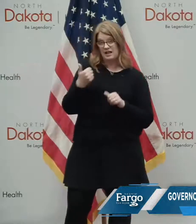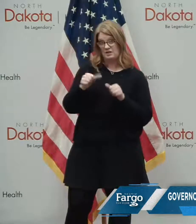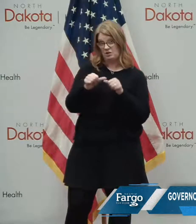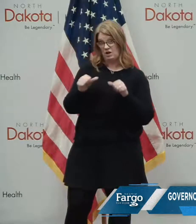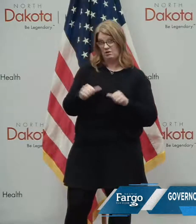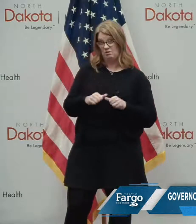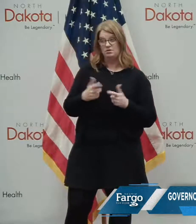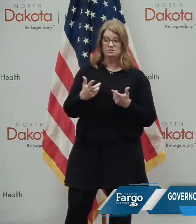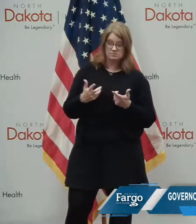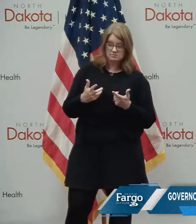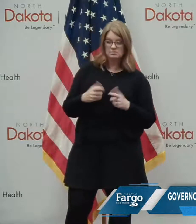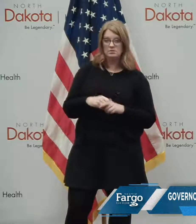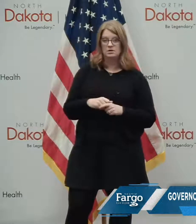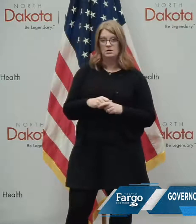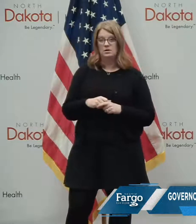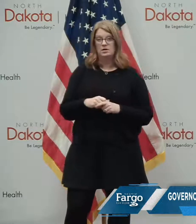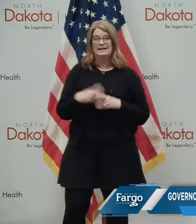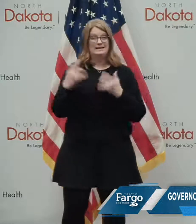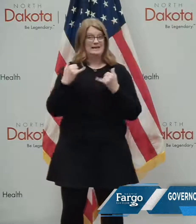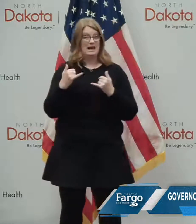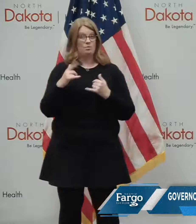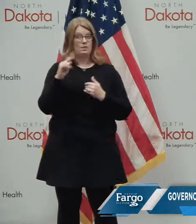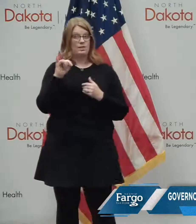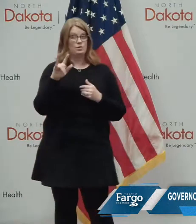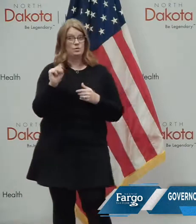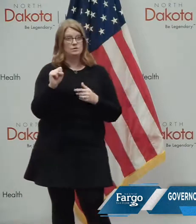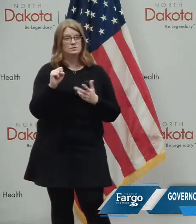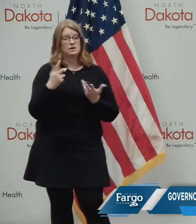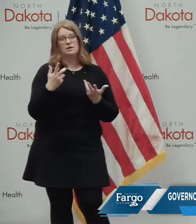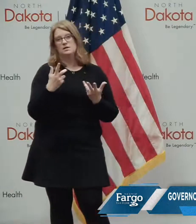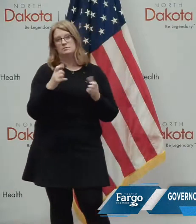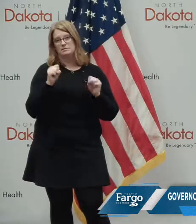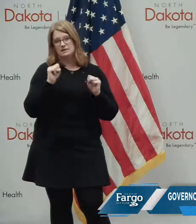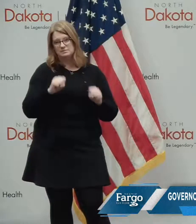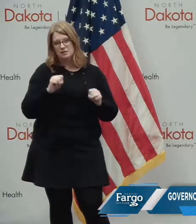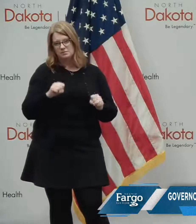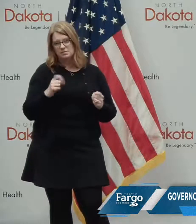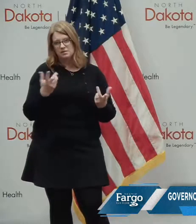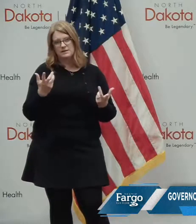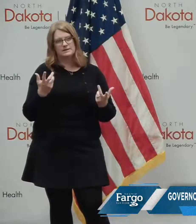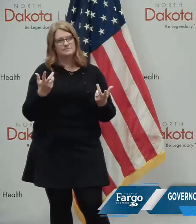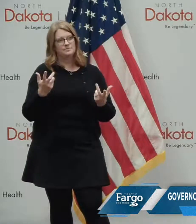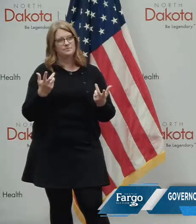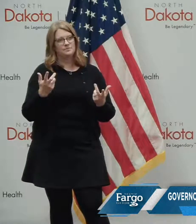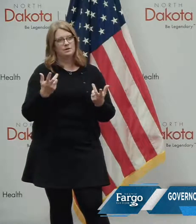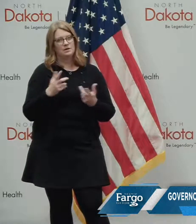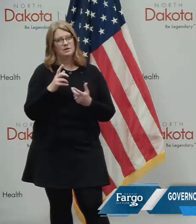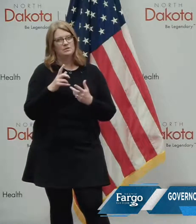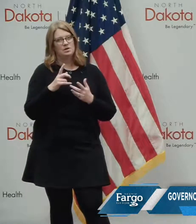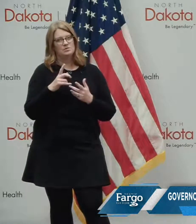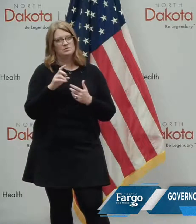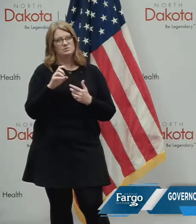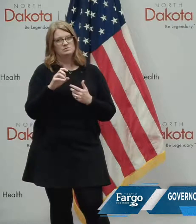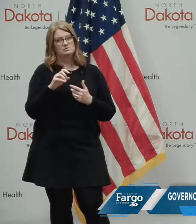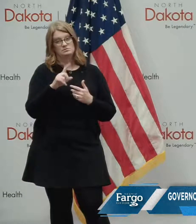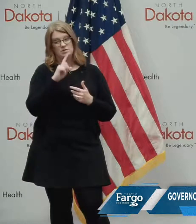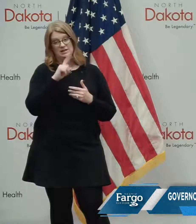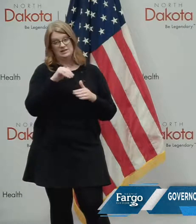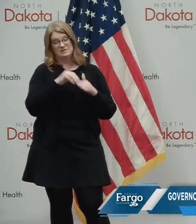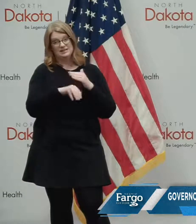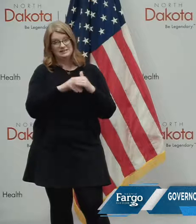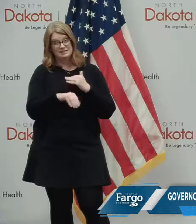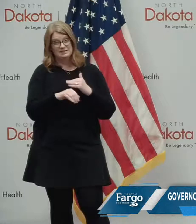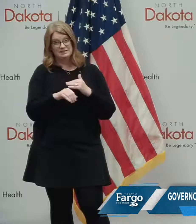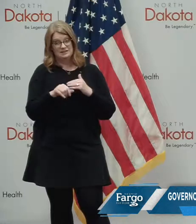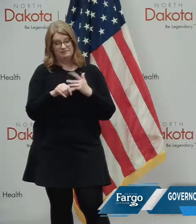very possible with the tools we have now to have some of those critical access care hospitals actually be acute